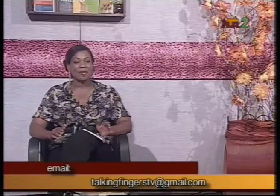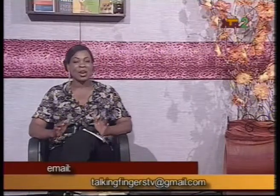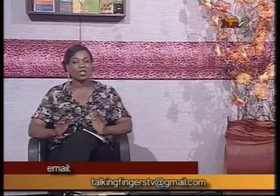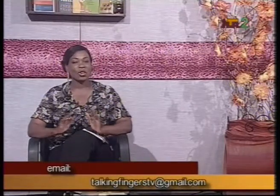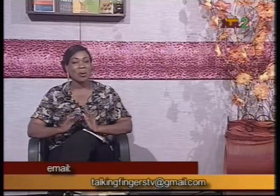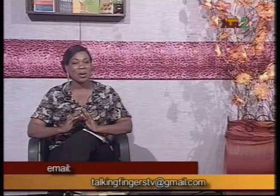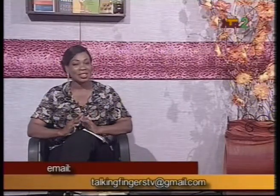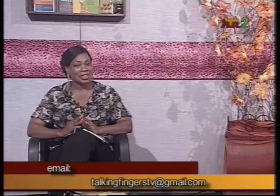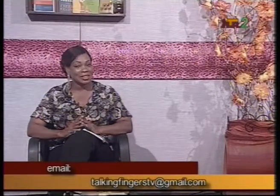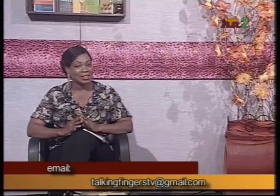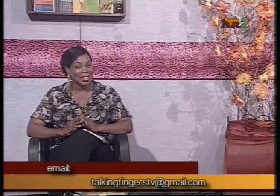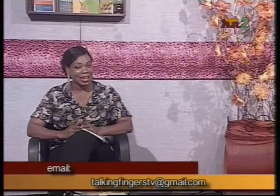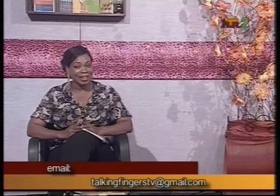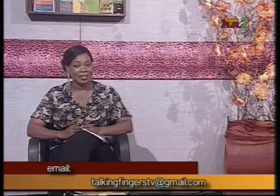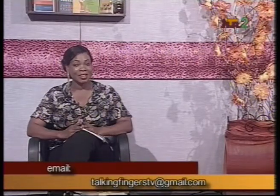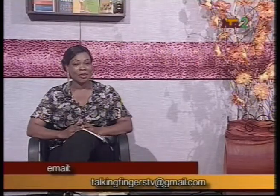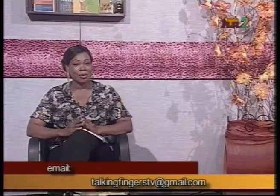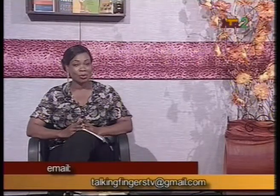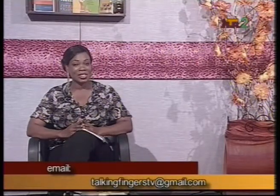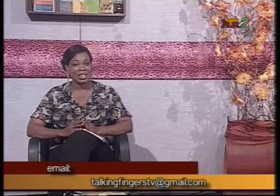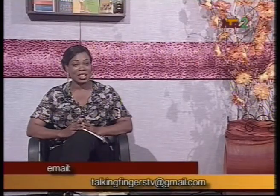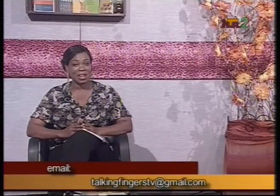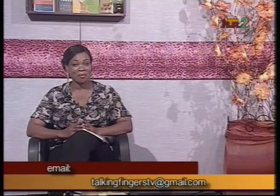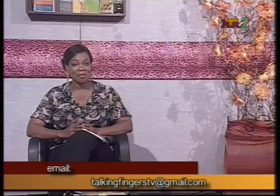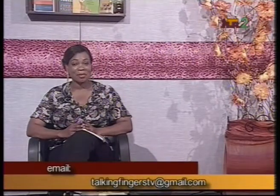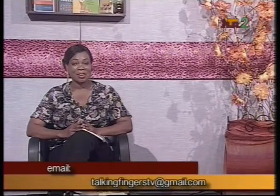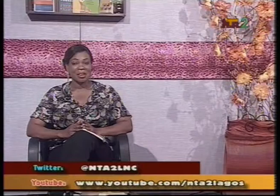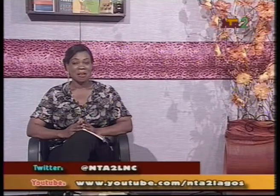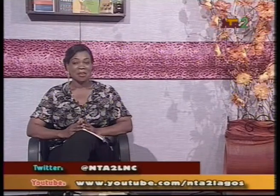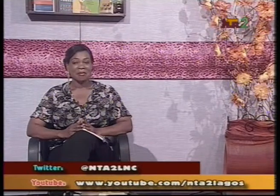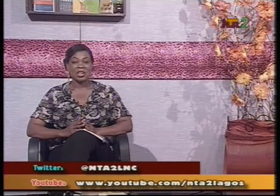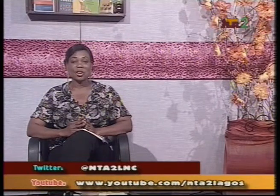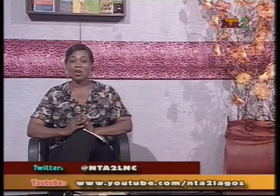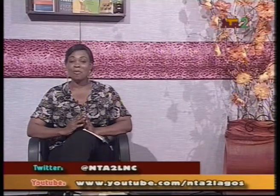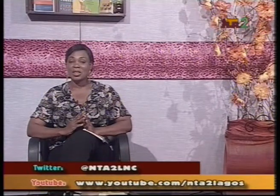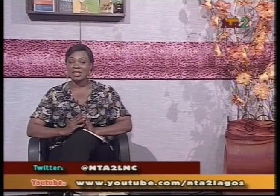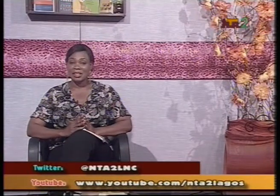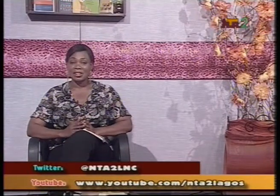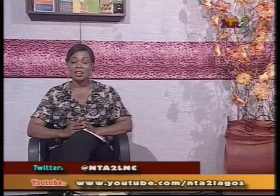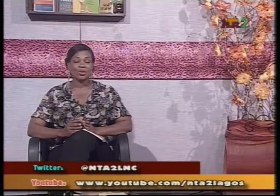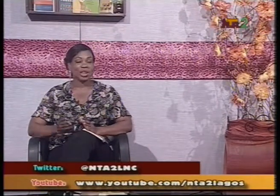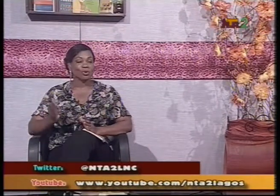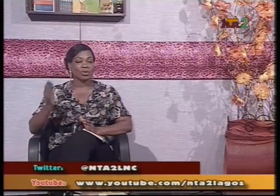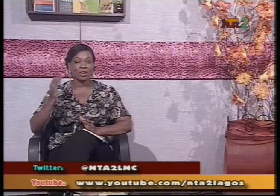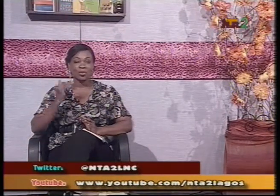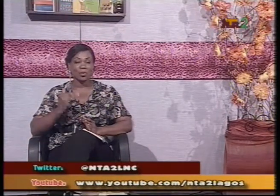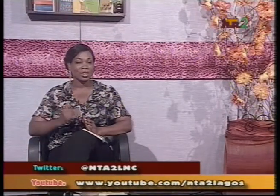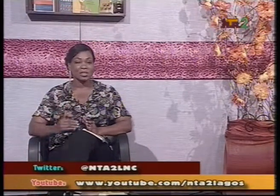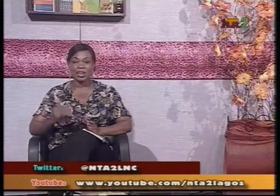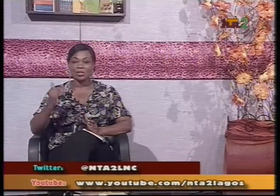Make sure you don't miss class again. Ruth, is that clear? Okay, ma. Make sure you don't miss class again so that we won't have to repeat the signs over